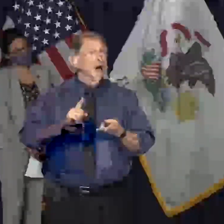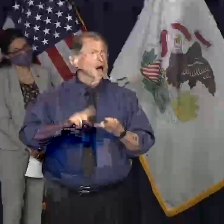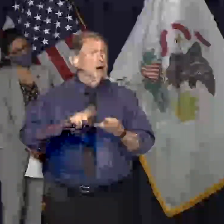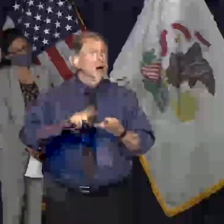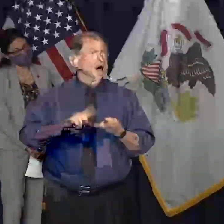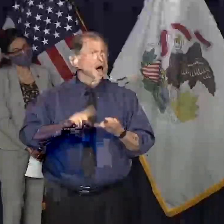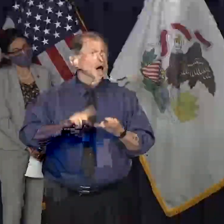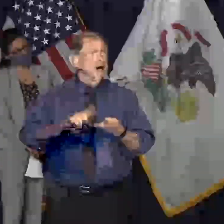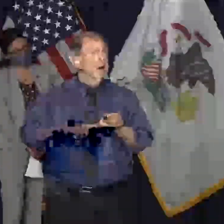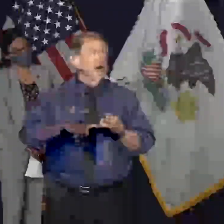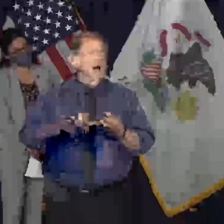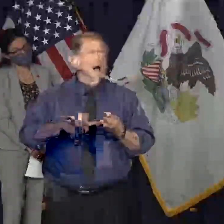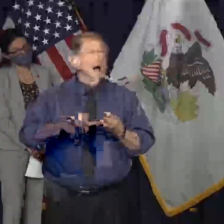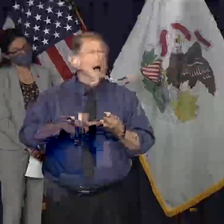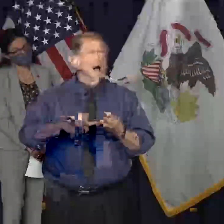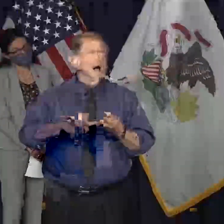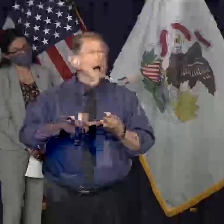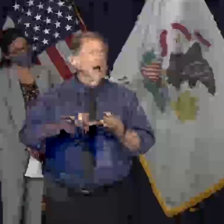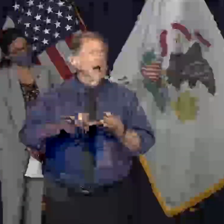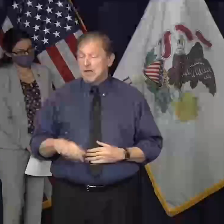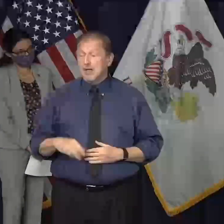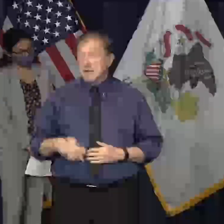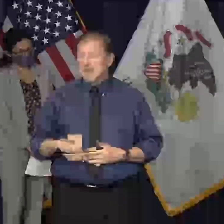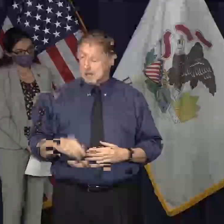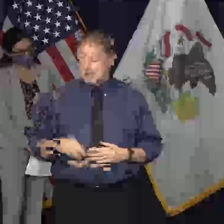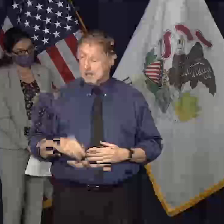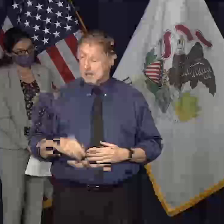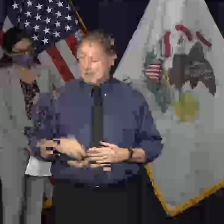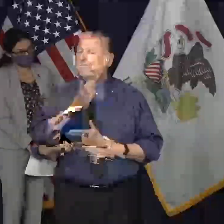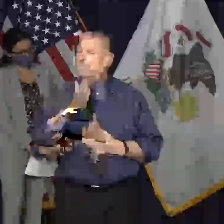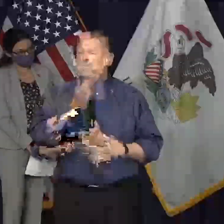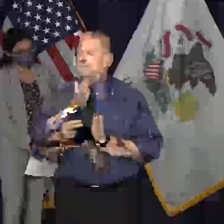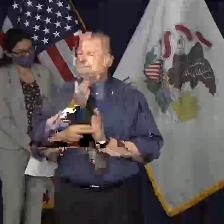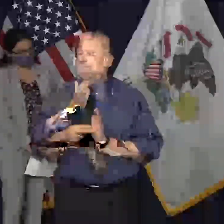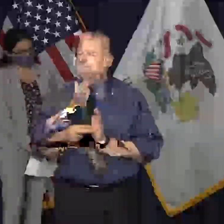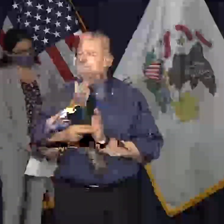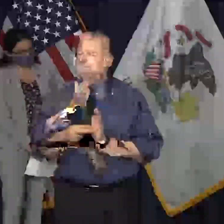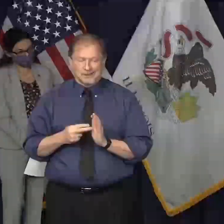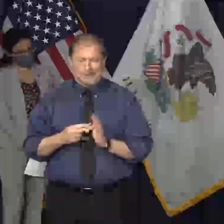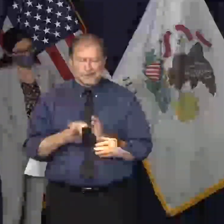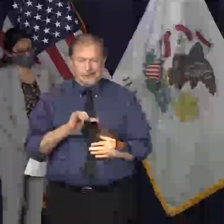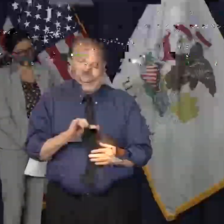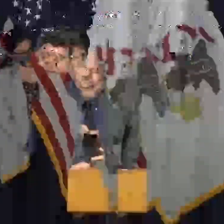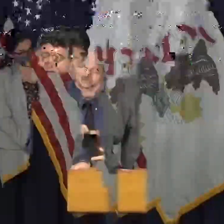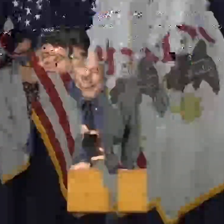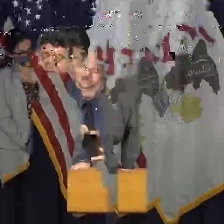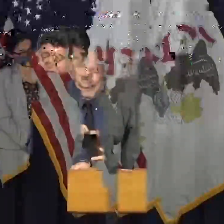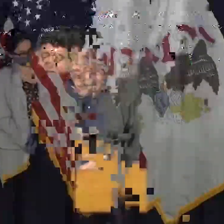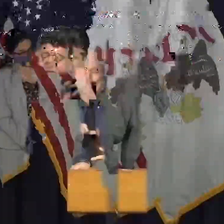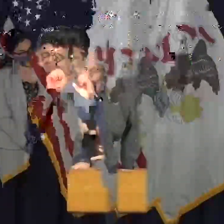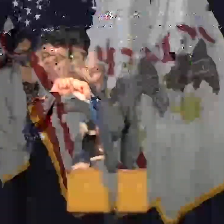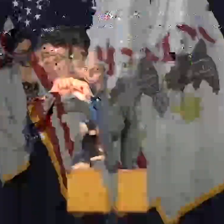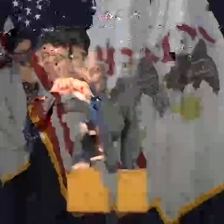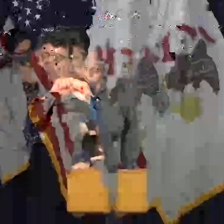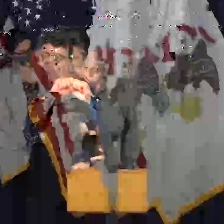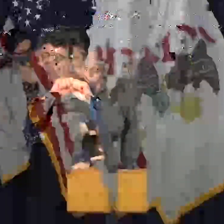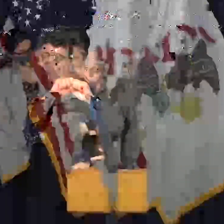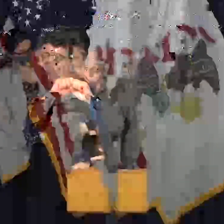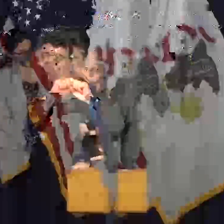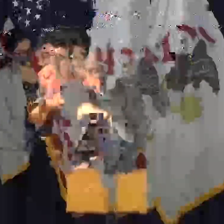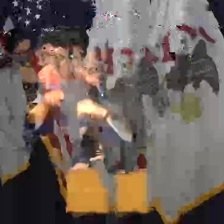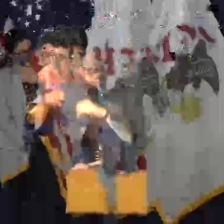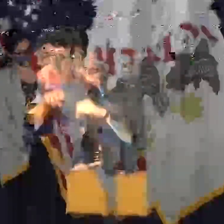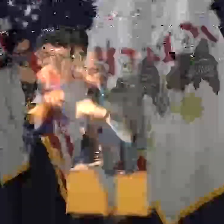others. Another bullet point on the long list of features about our national medical system that deserves extra attention in